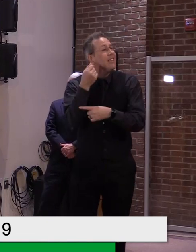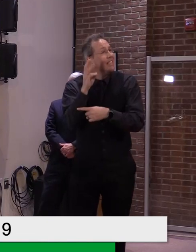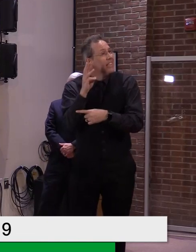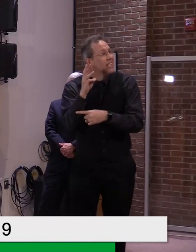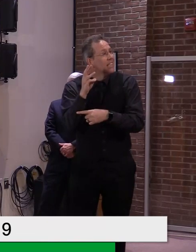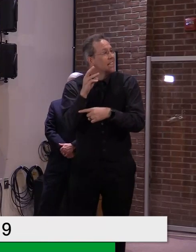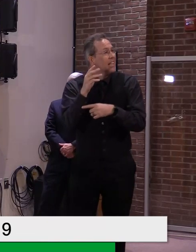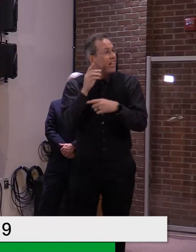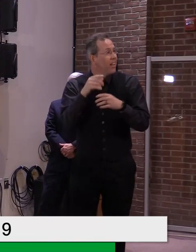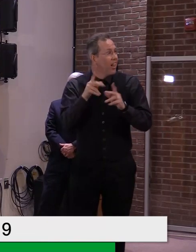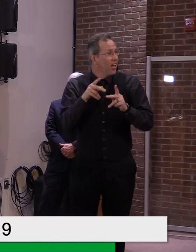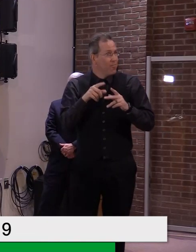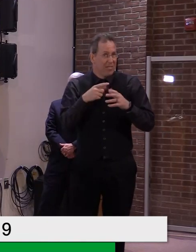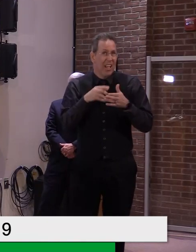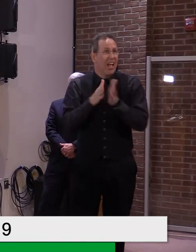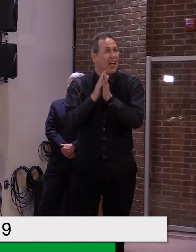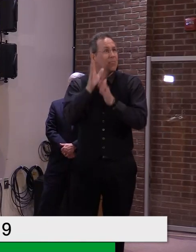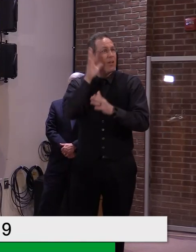to.